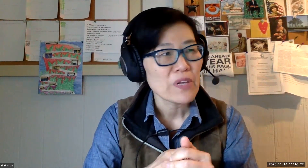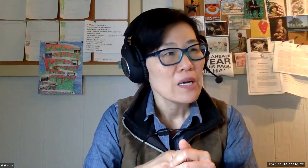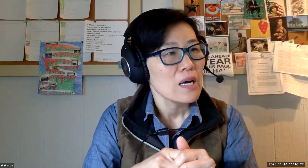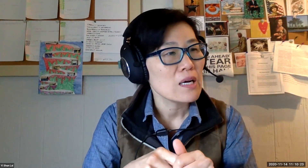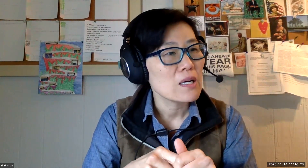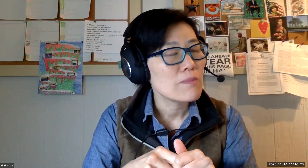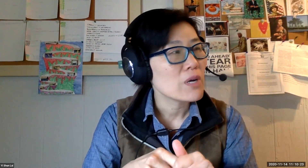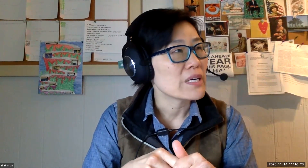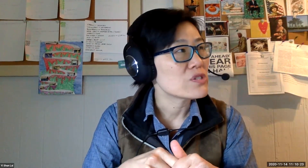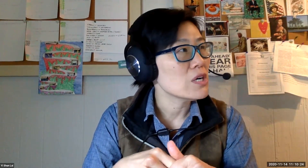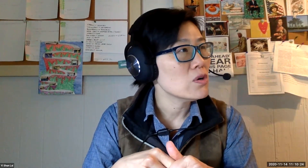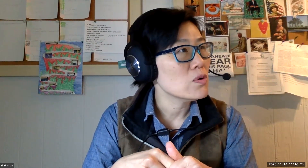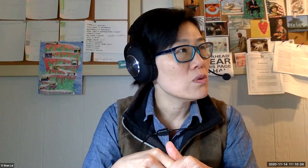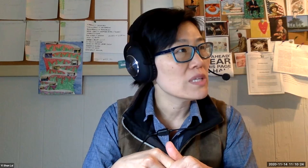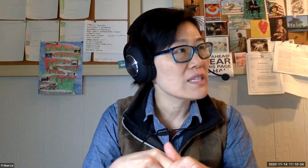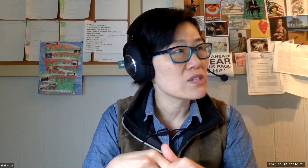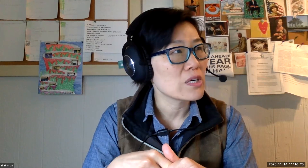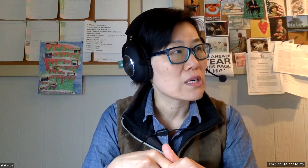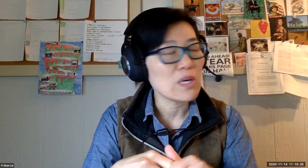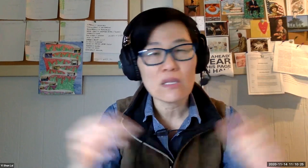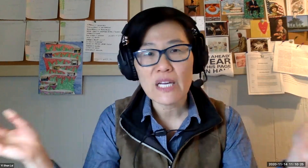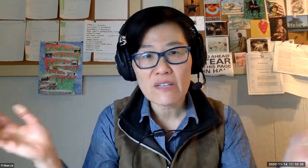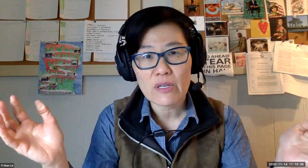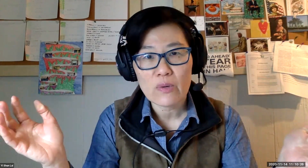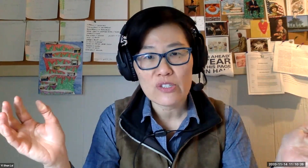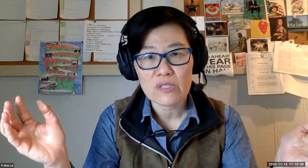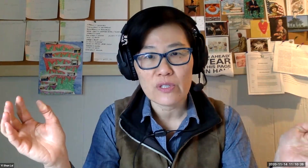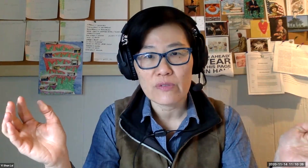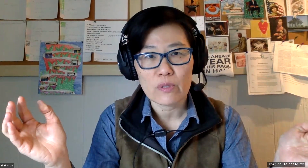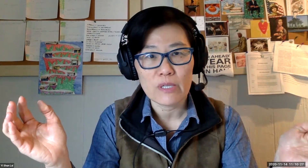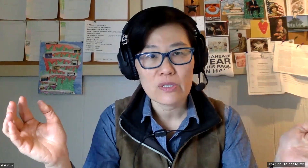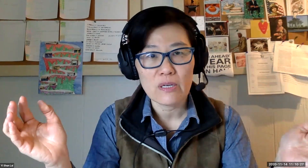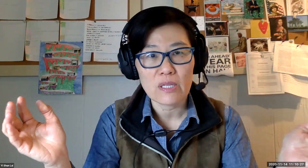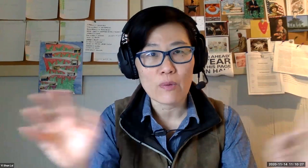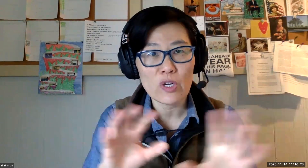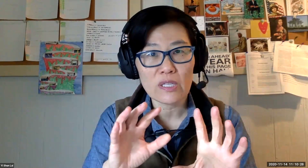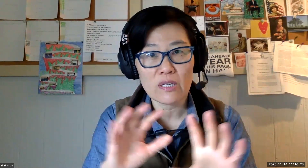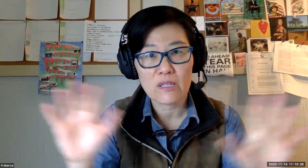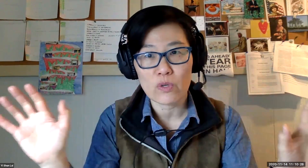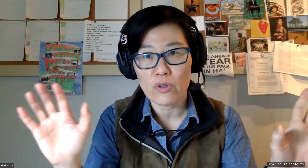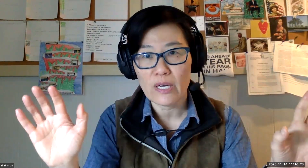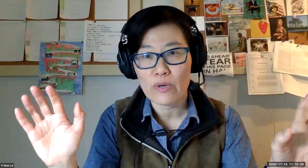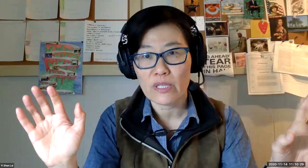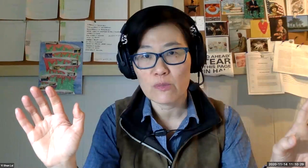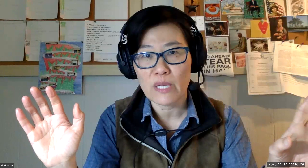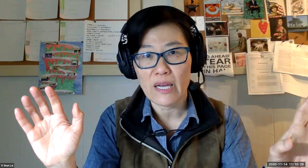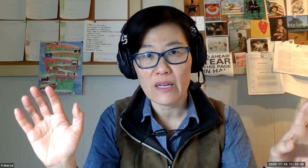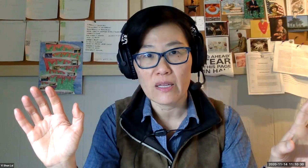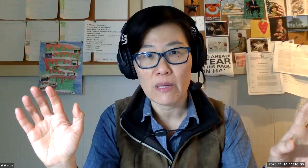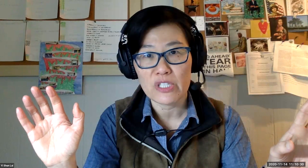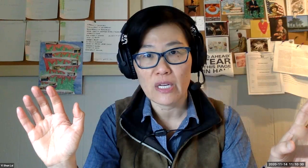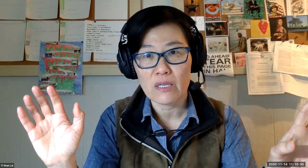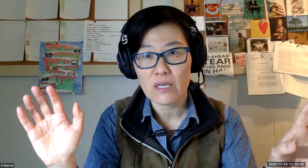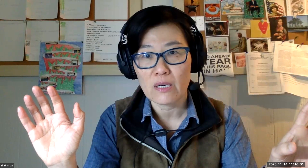okay? All right, so let's get started here. Well, let me ask if there are any questions first and foremost. Like, are we all clear on the role that query letters play